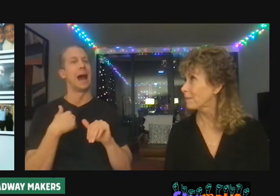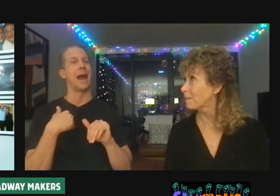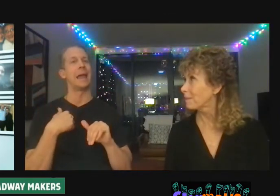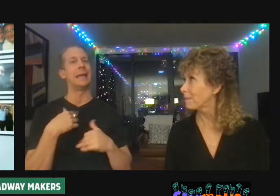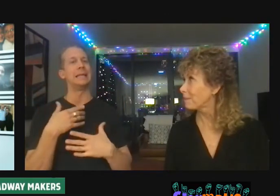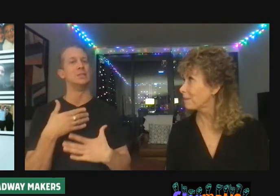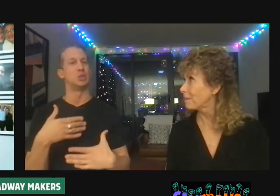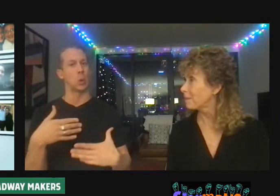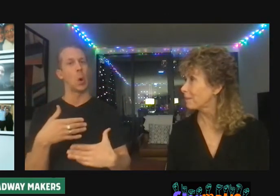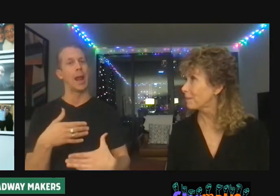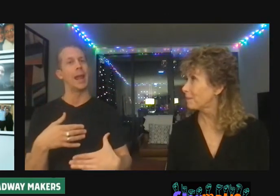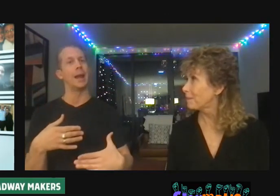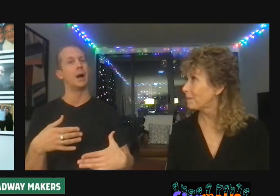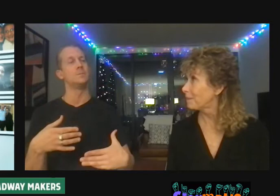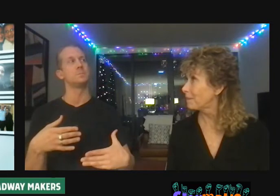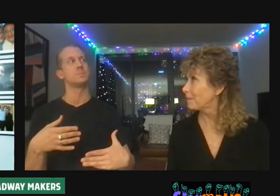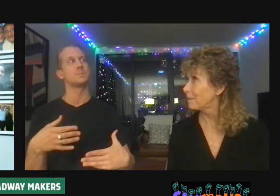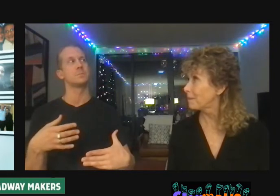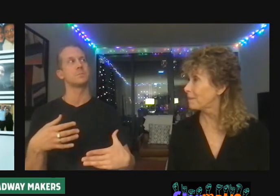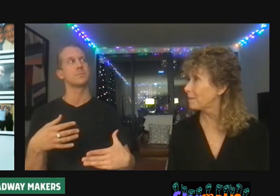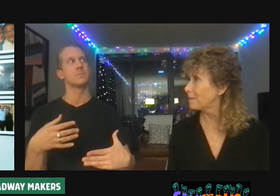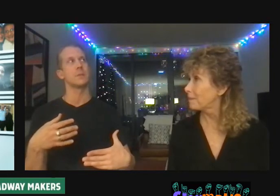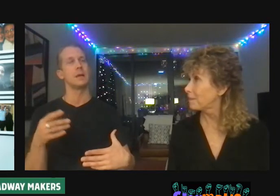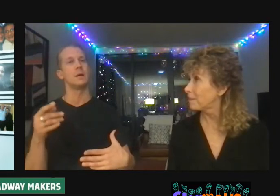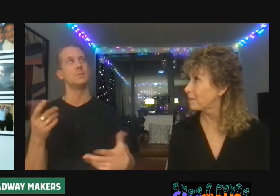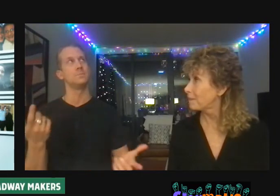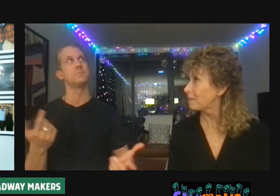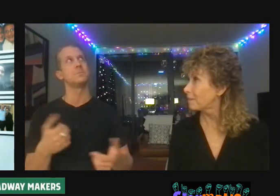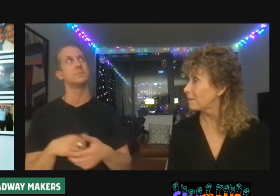Obviously, I enjoy